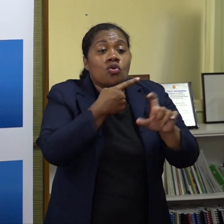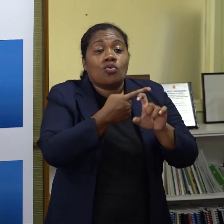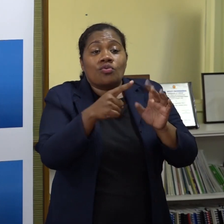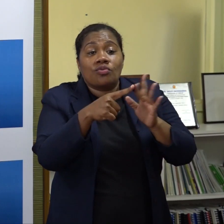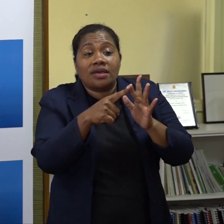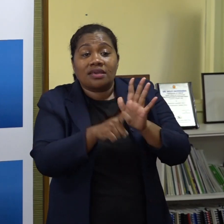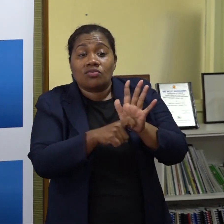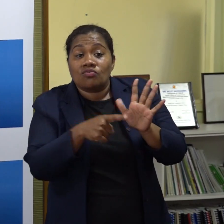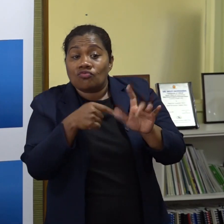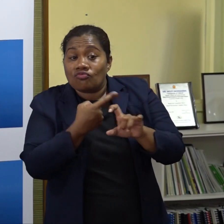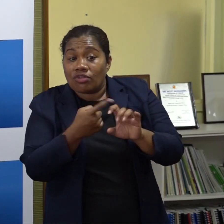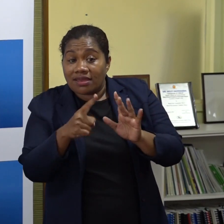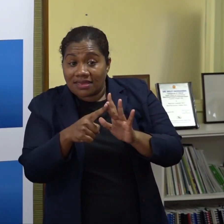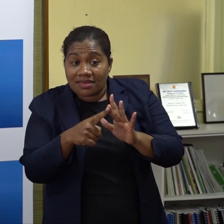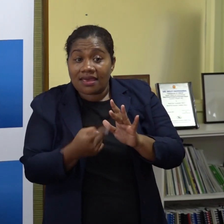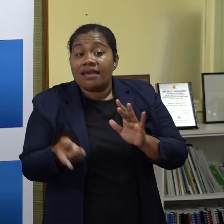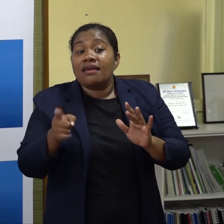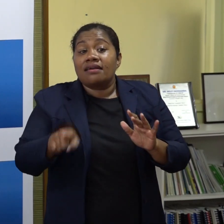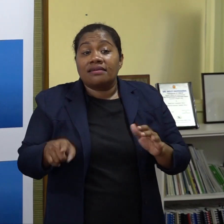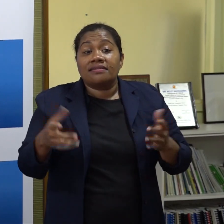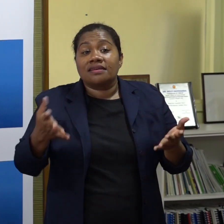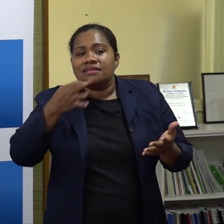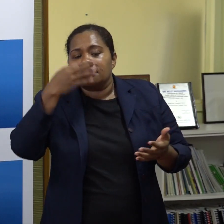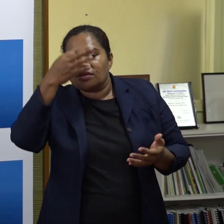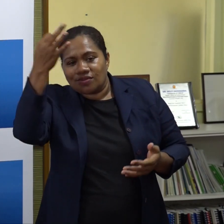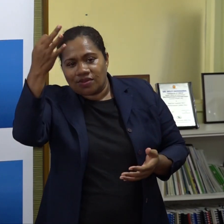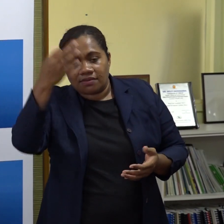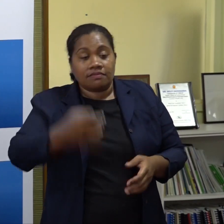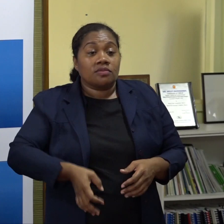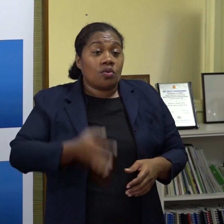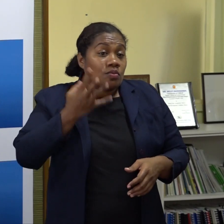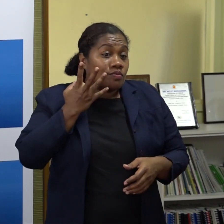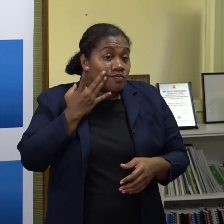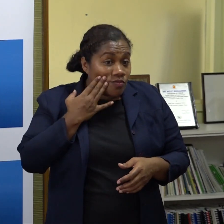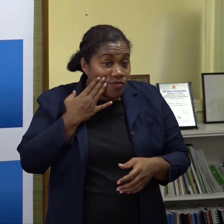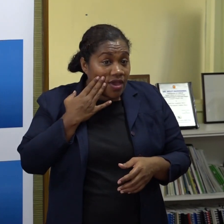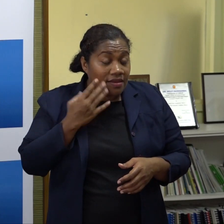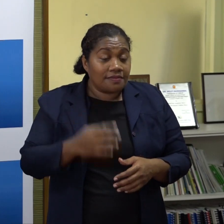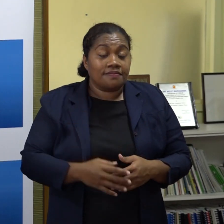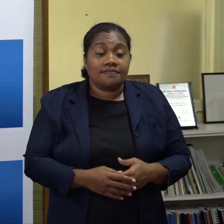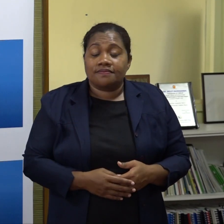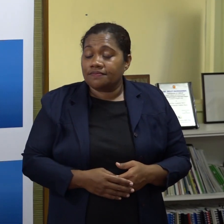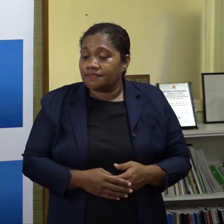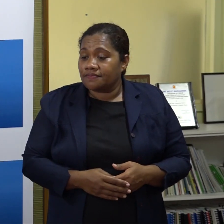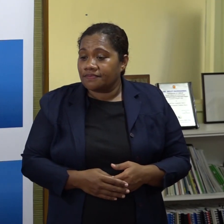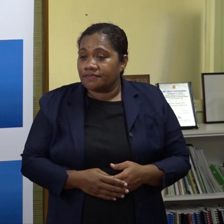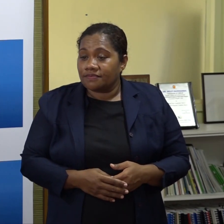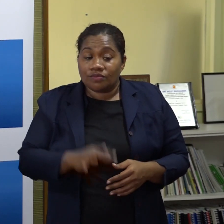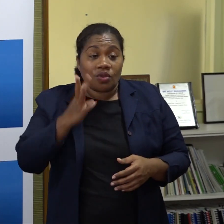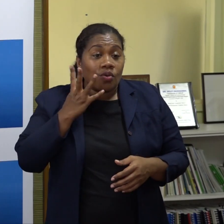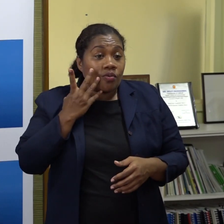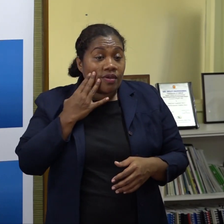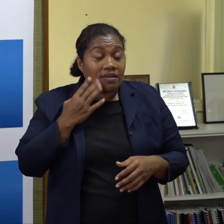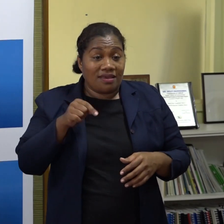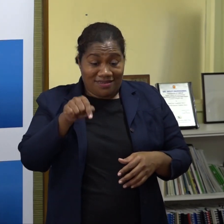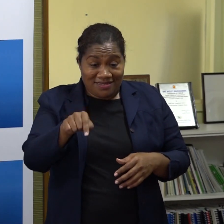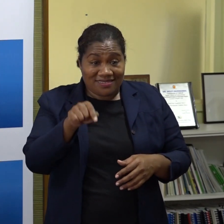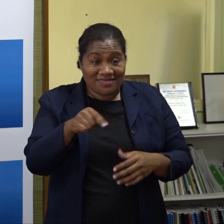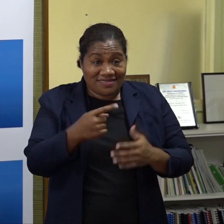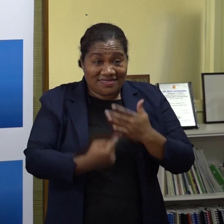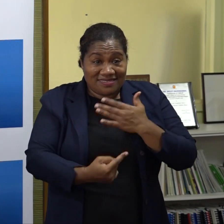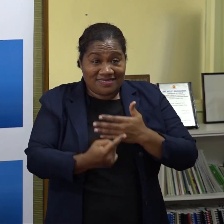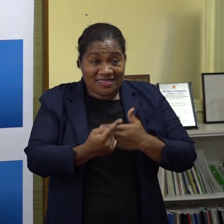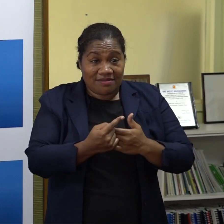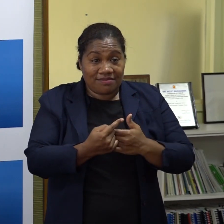Sigatoka. Once the floods have receded, both teams in Rekereke and Sigatoka will